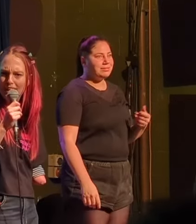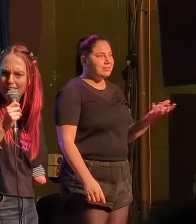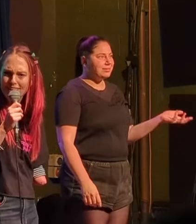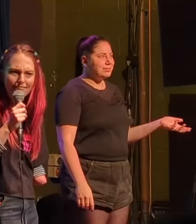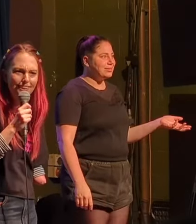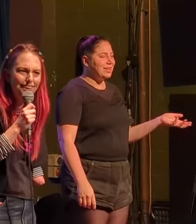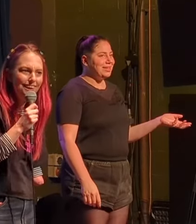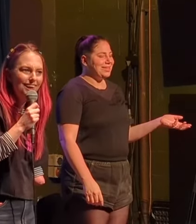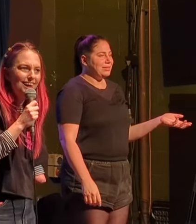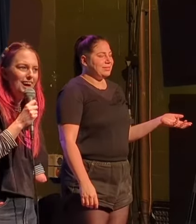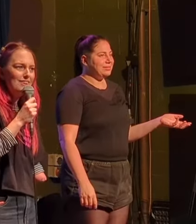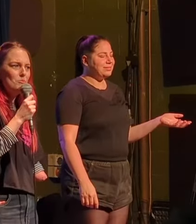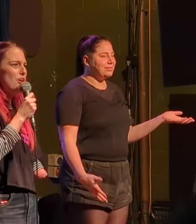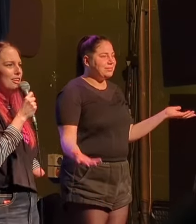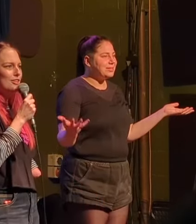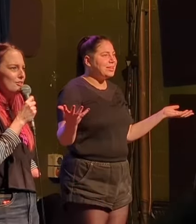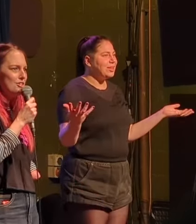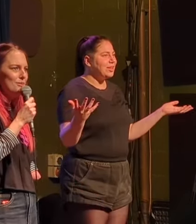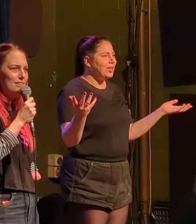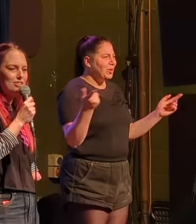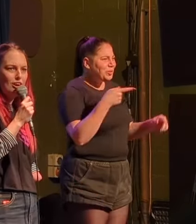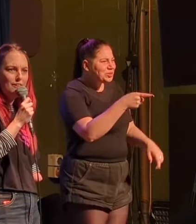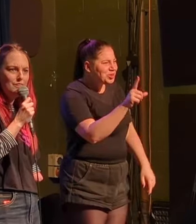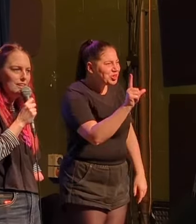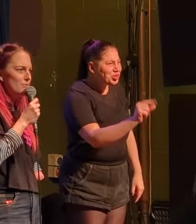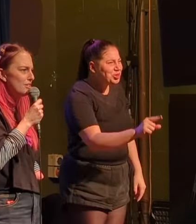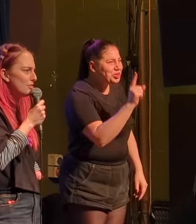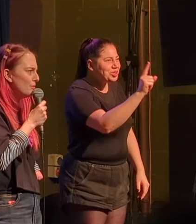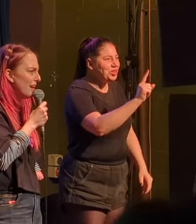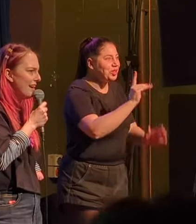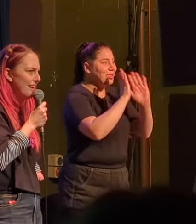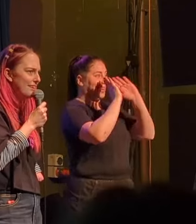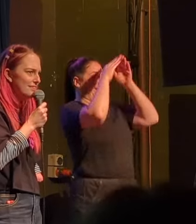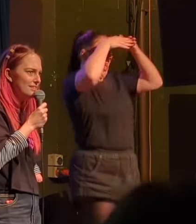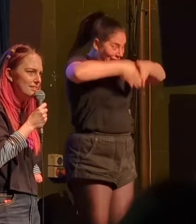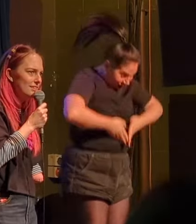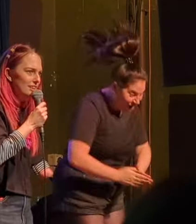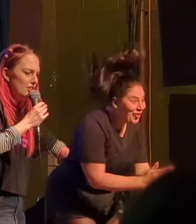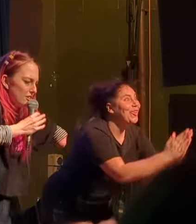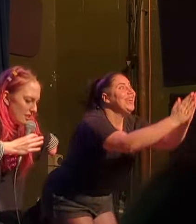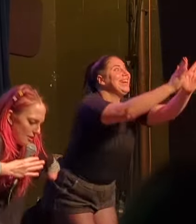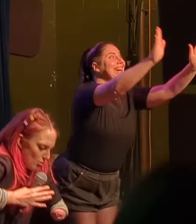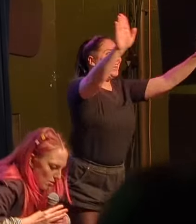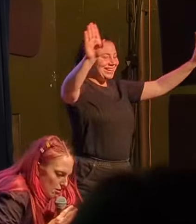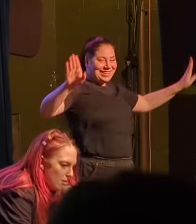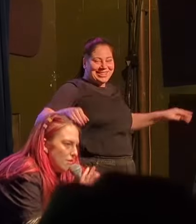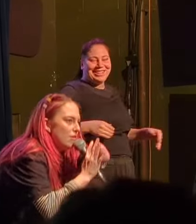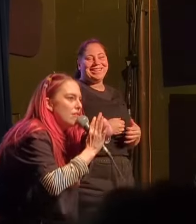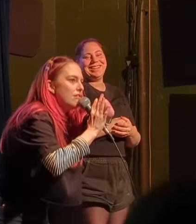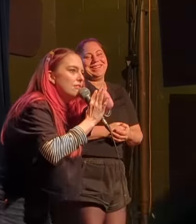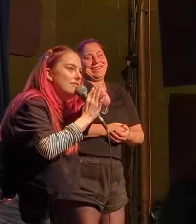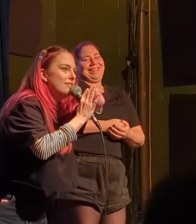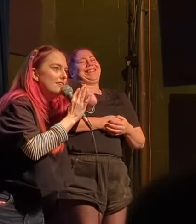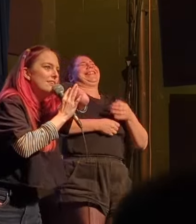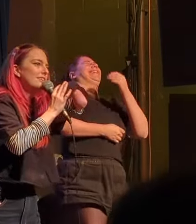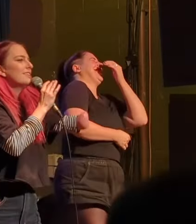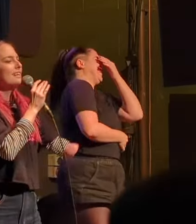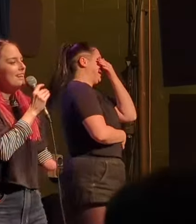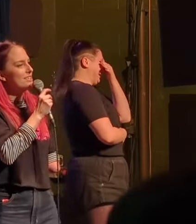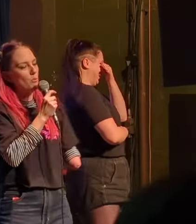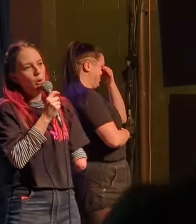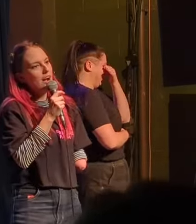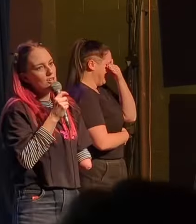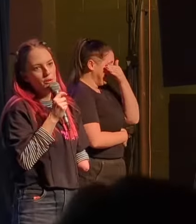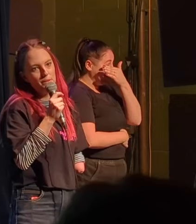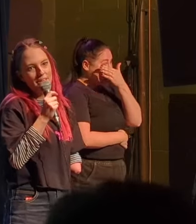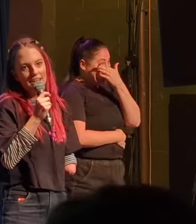Baffles me. I'm like, what are you doing diving in with two hands? You're just like, ugh. Like,